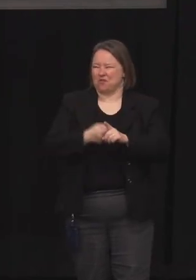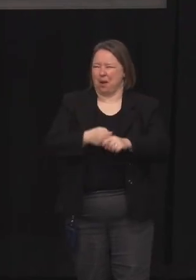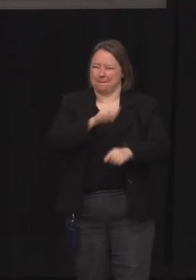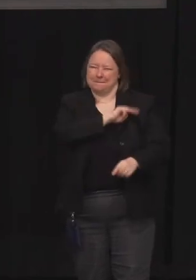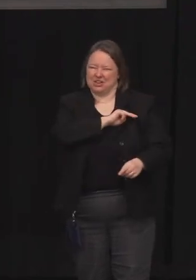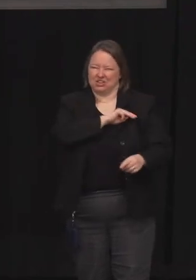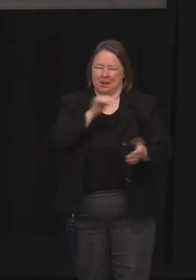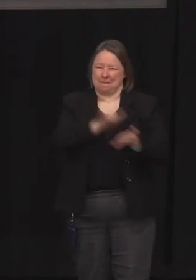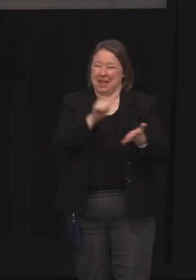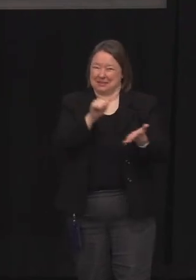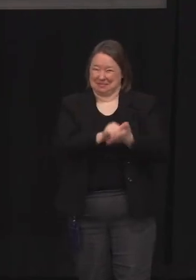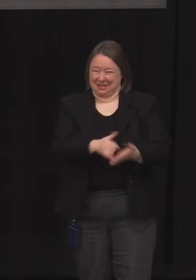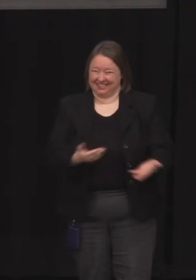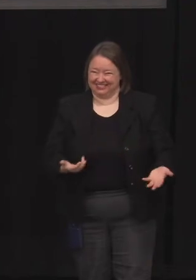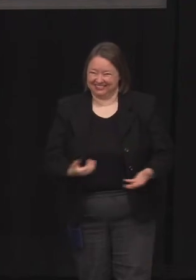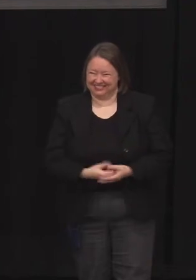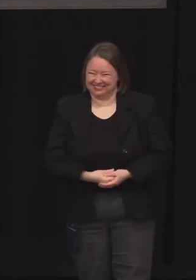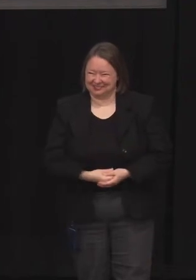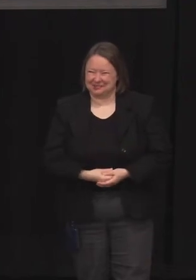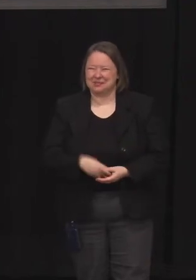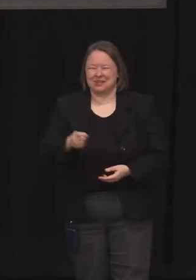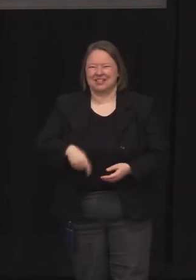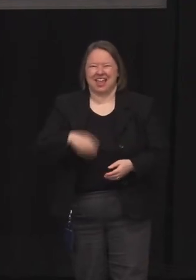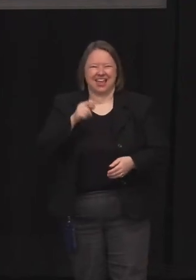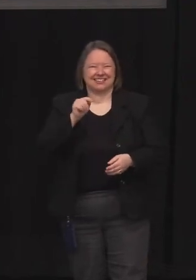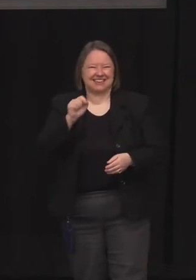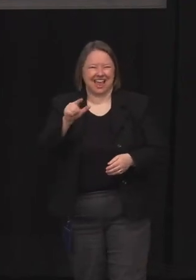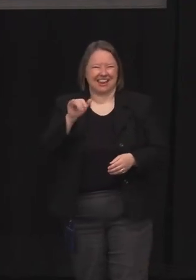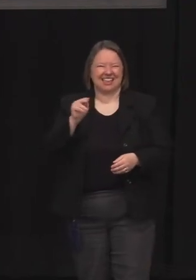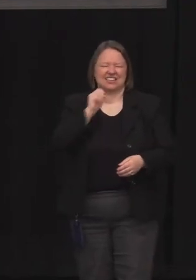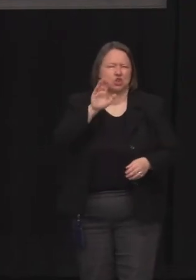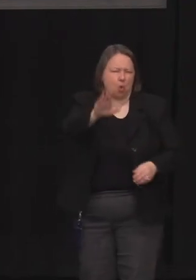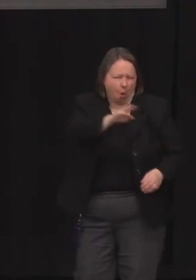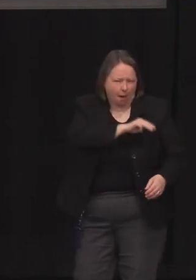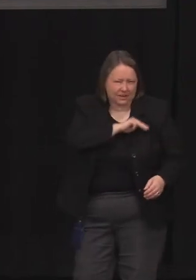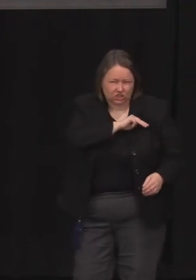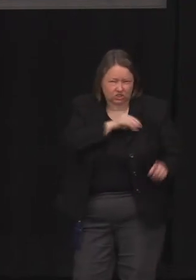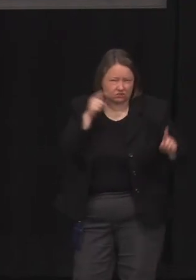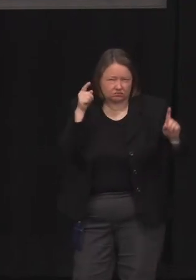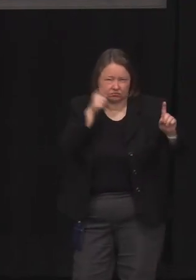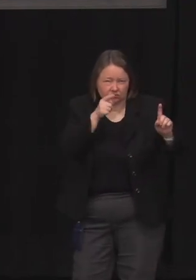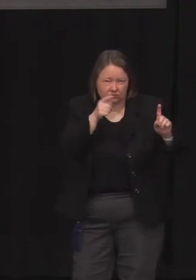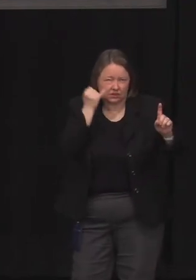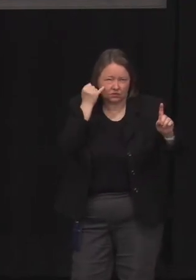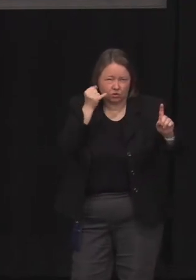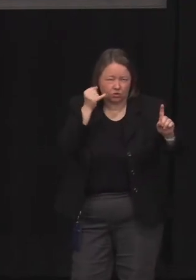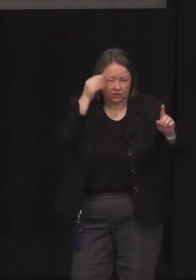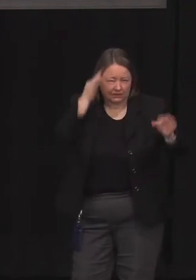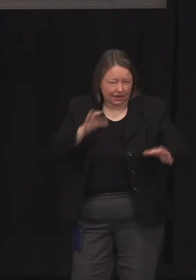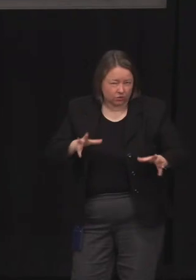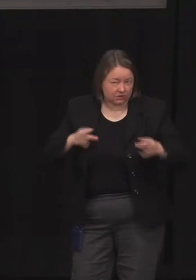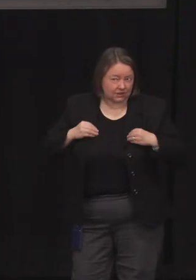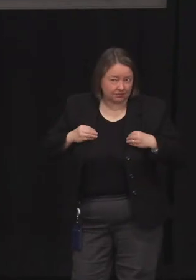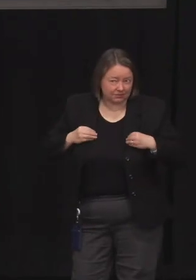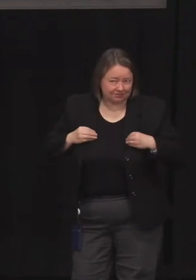Impossible, where the familiar tagline was, "Your mission, should you choose to accept